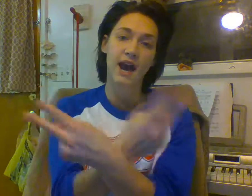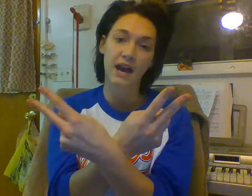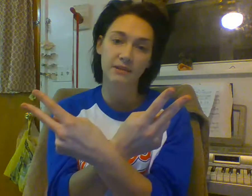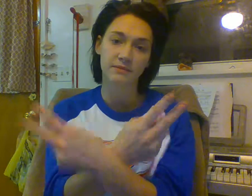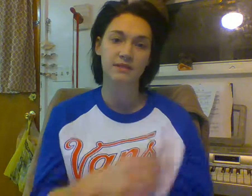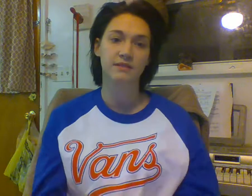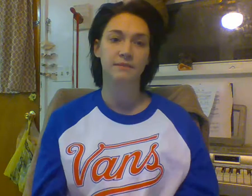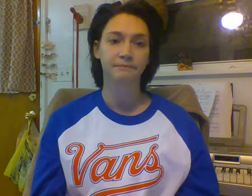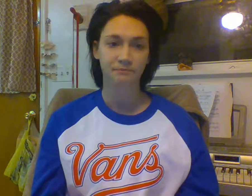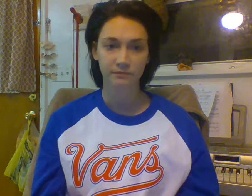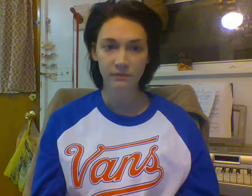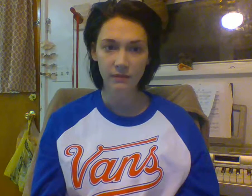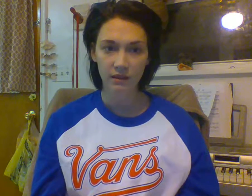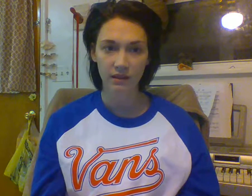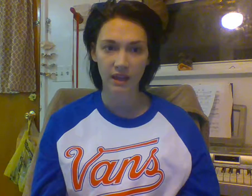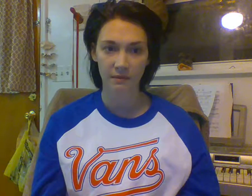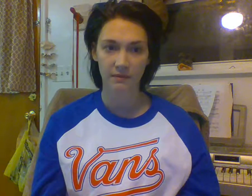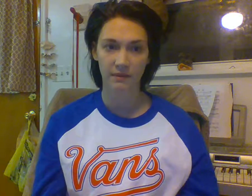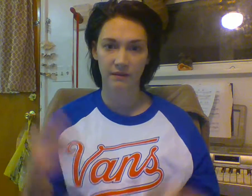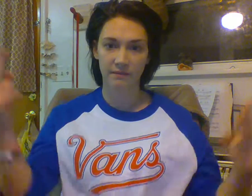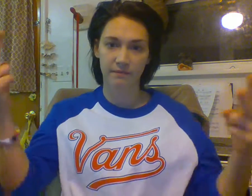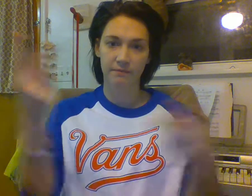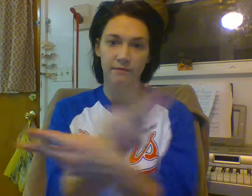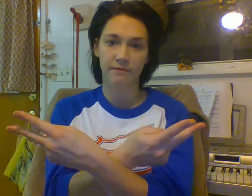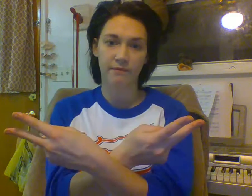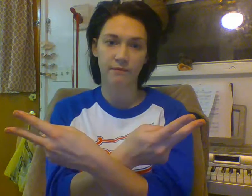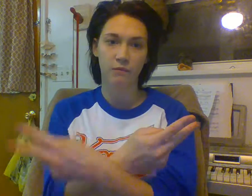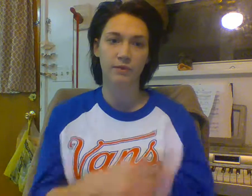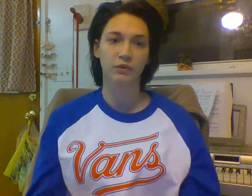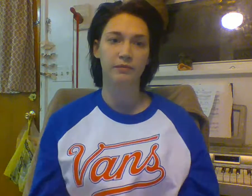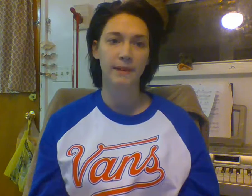times that one movement.